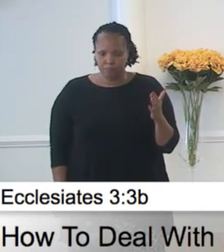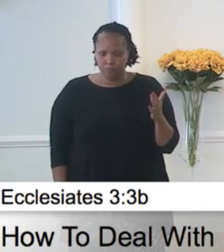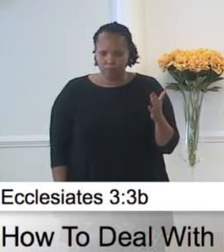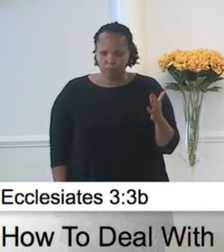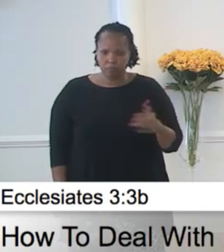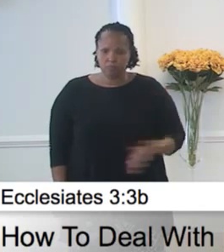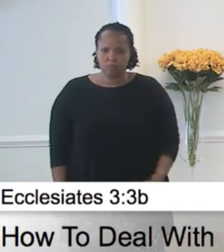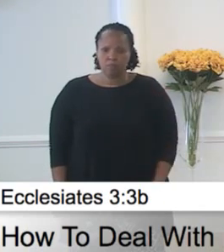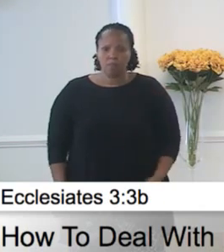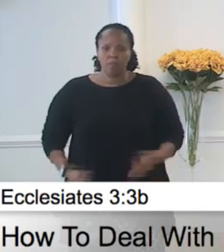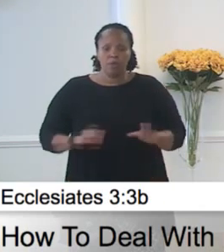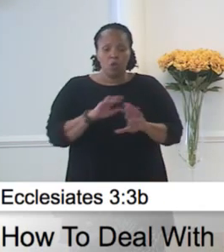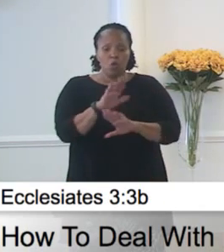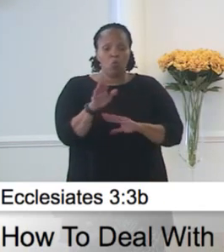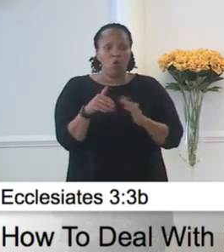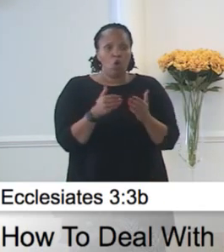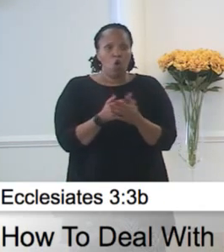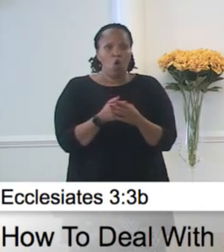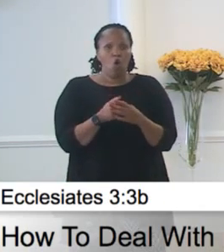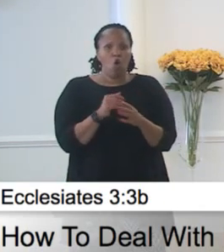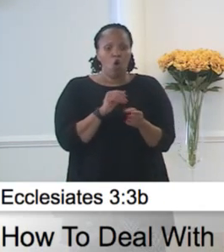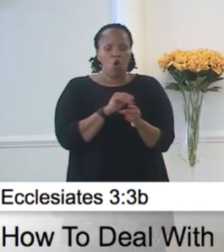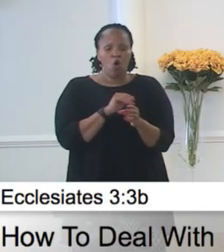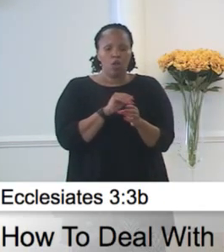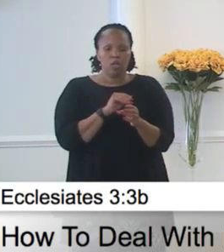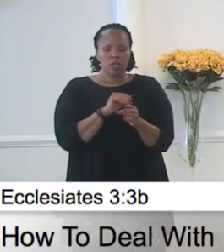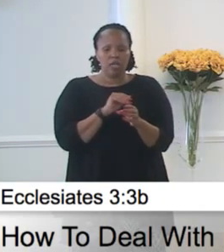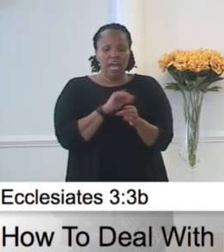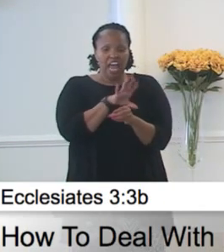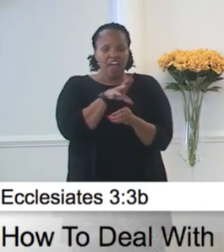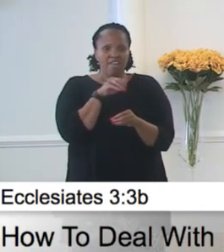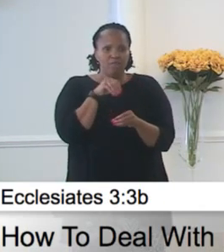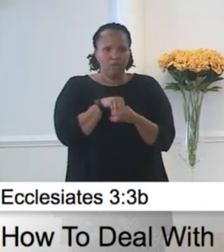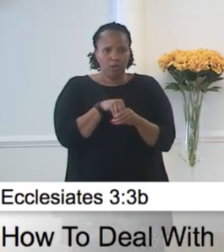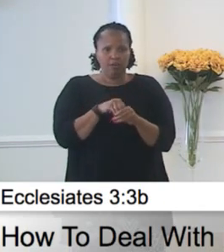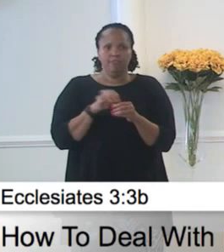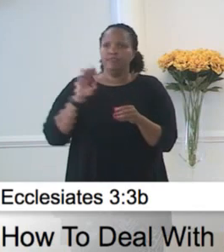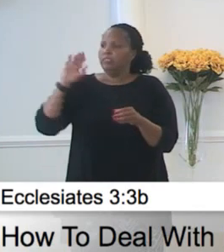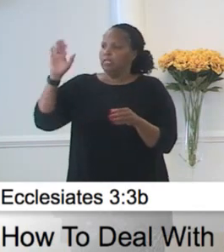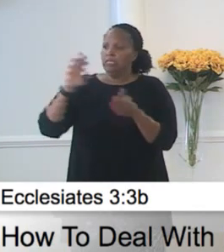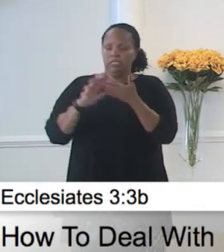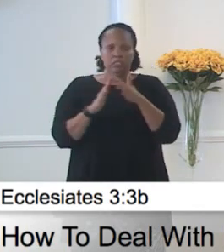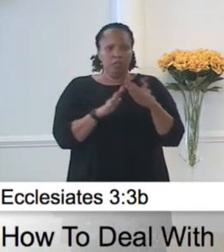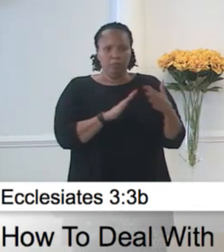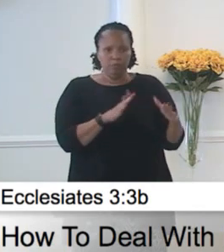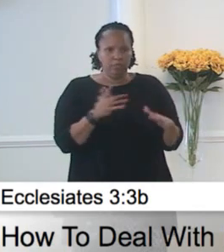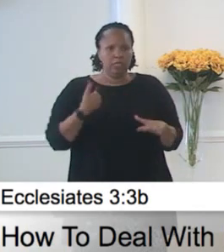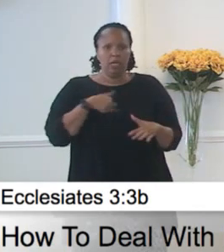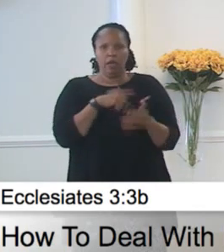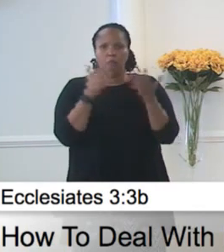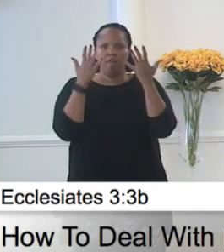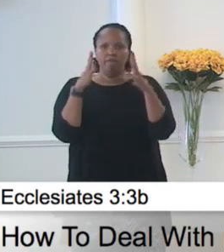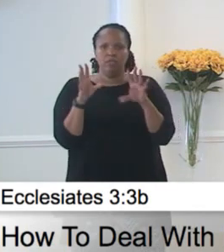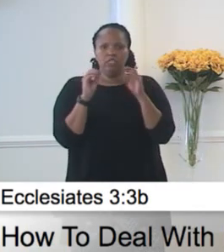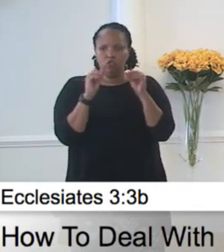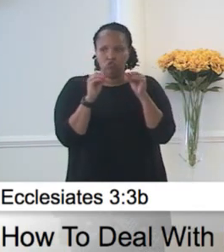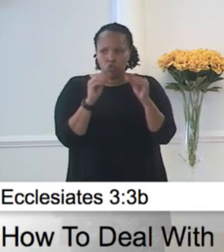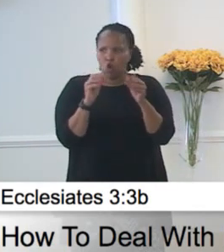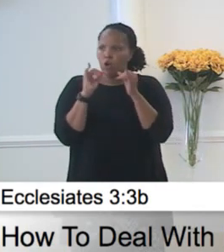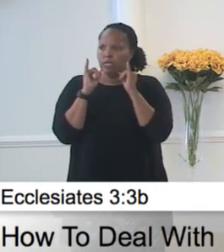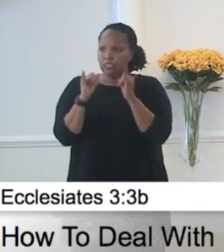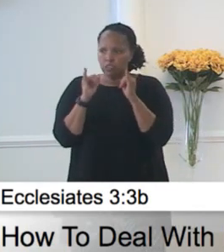we are all involved in the community of Christ Jesus. And when we're taught and instructed in